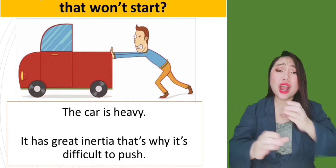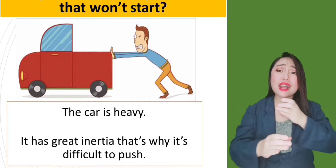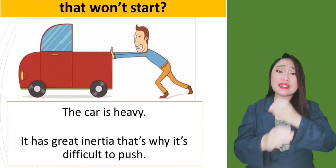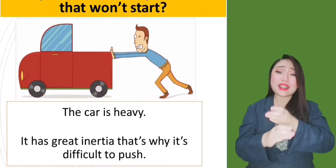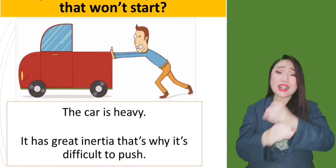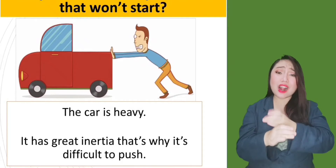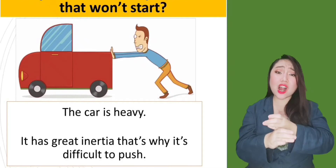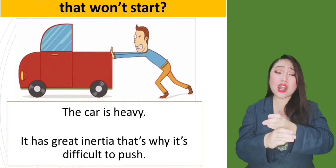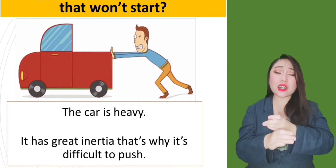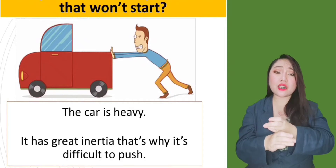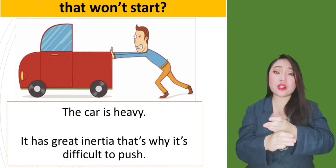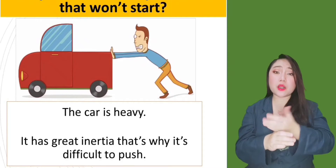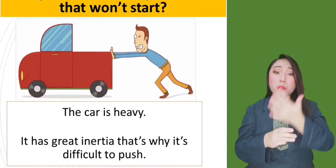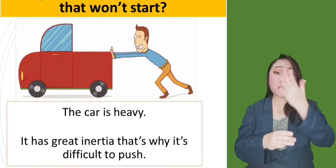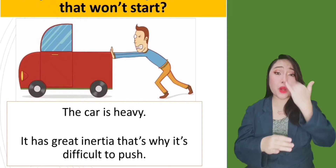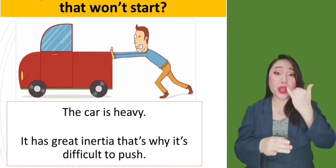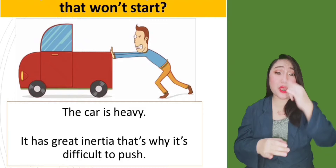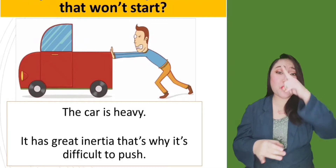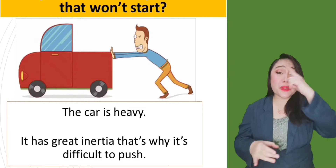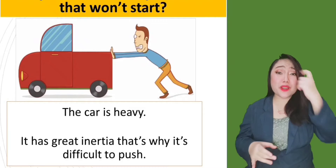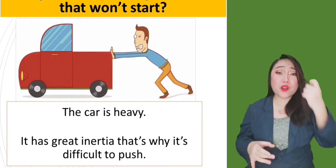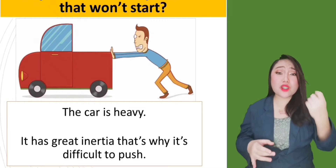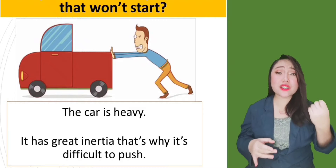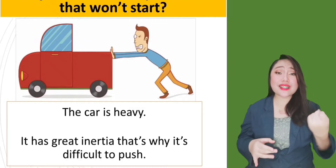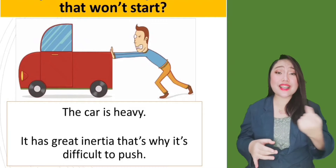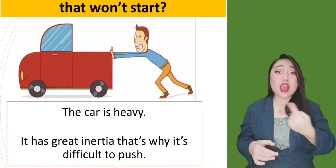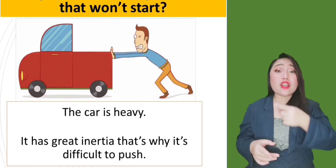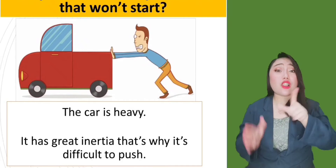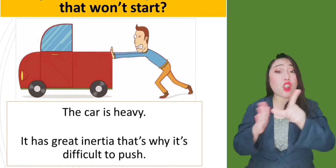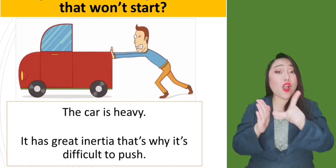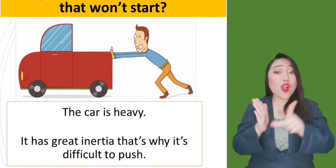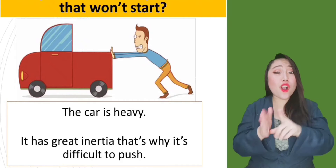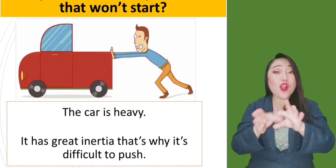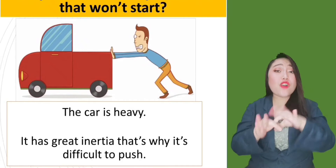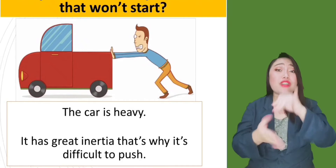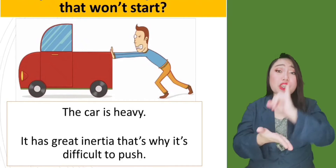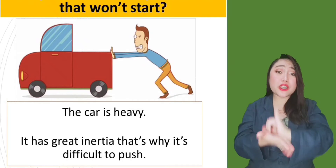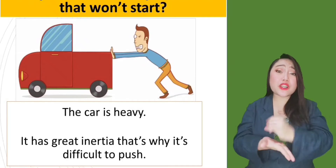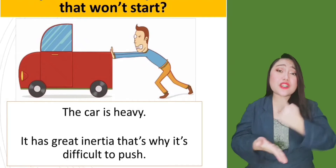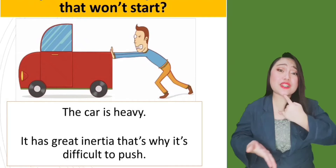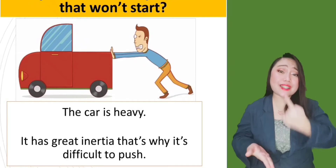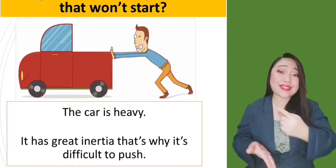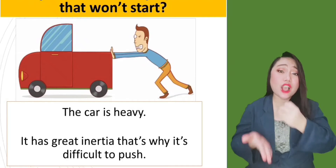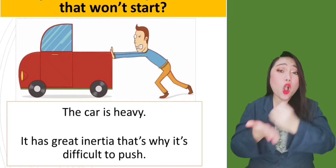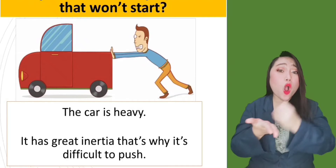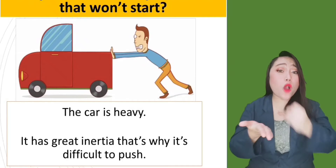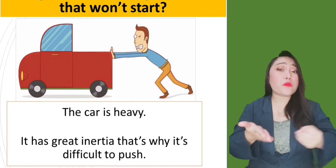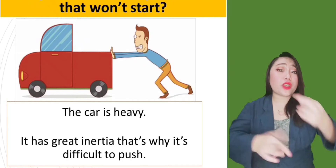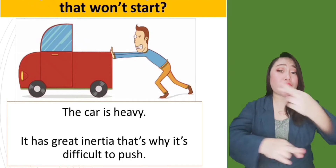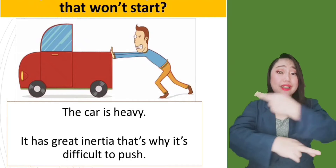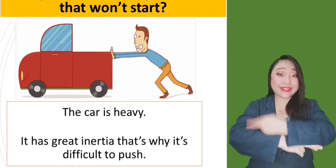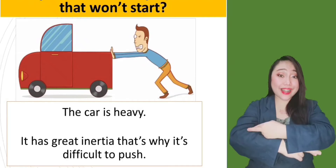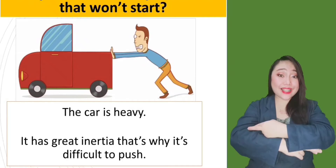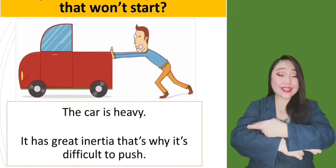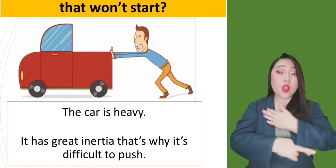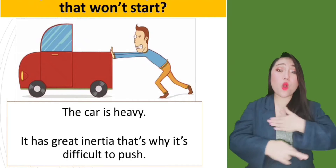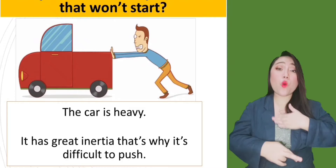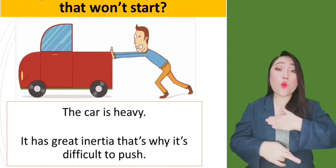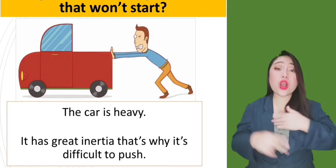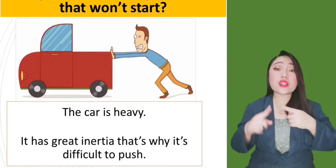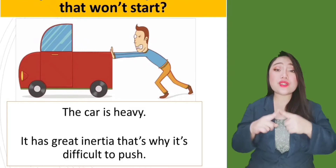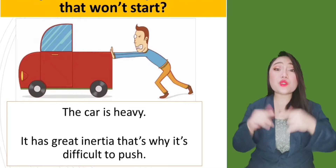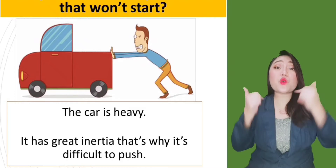will be difficult to push the car. Why again? Because of the law of inertia.